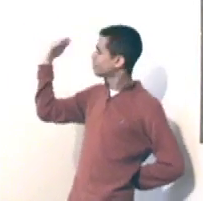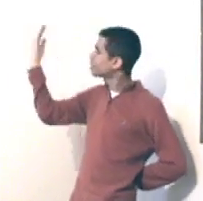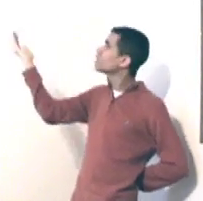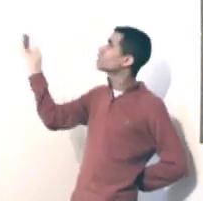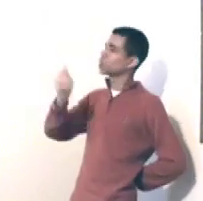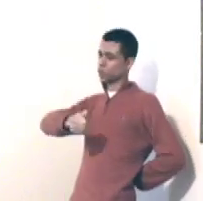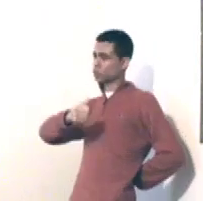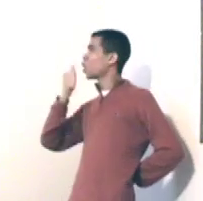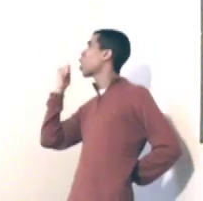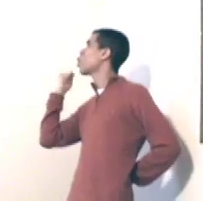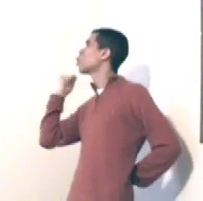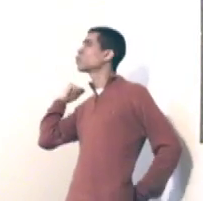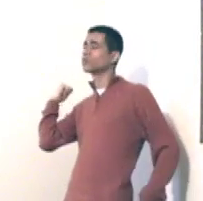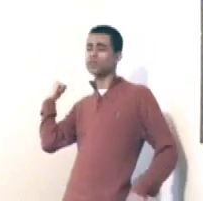he won't